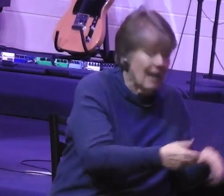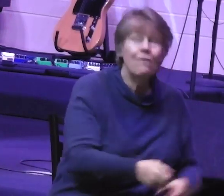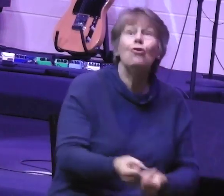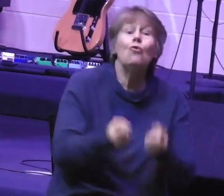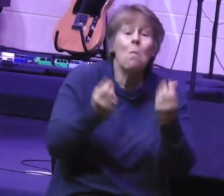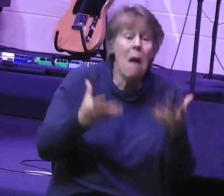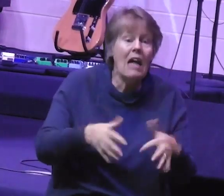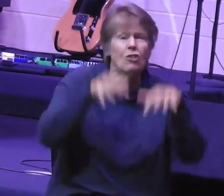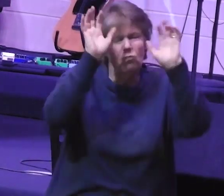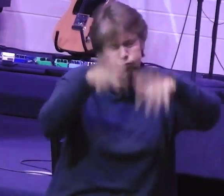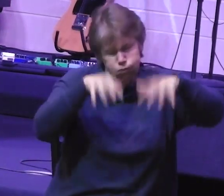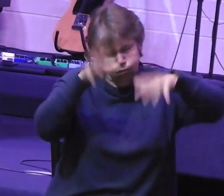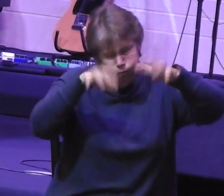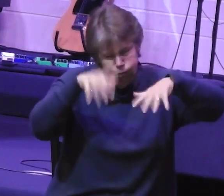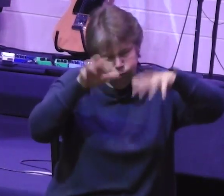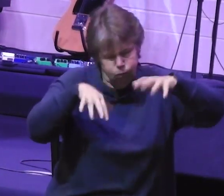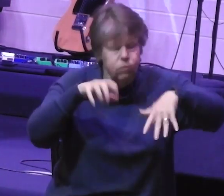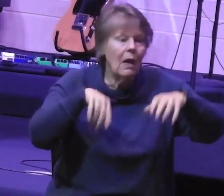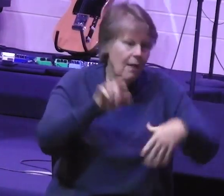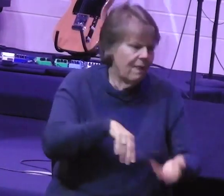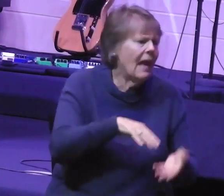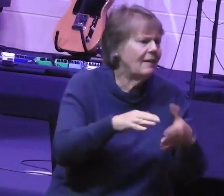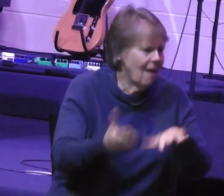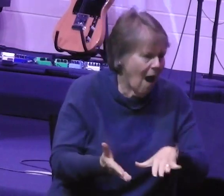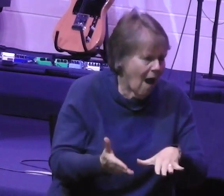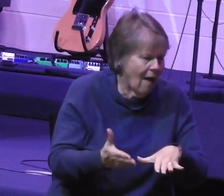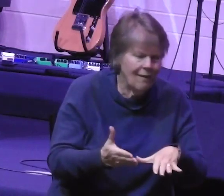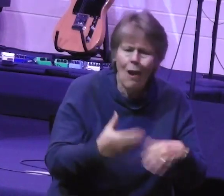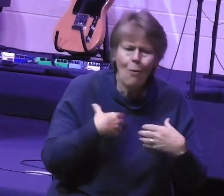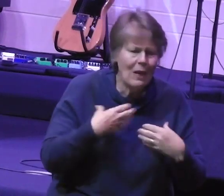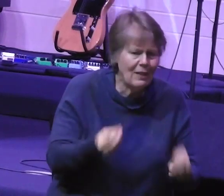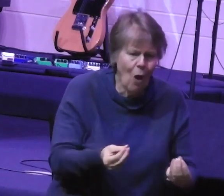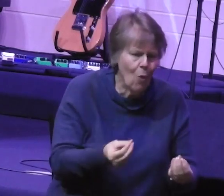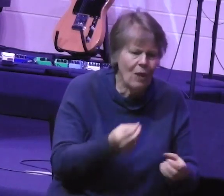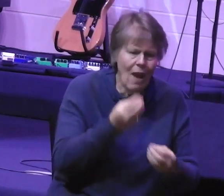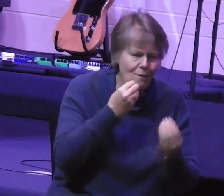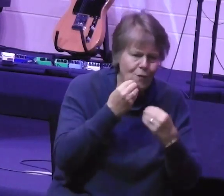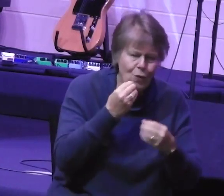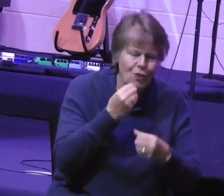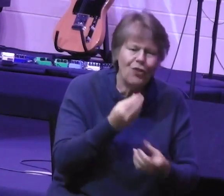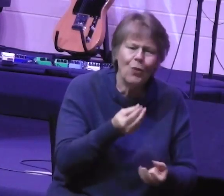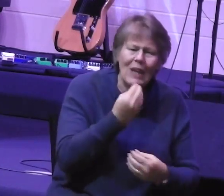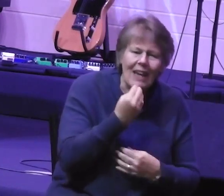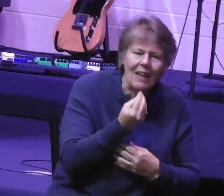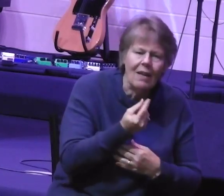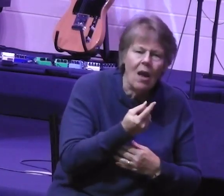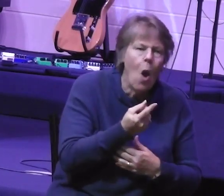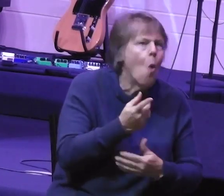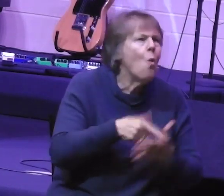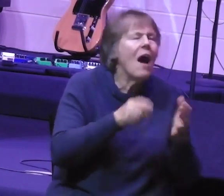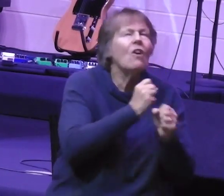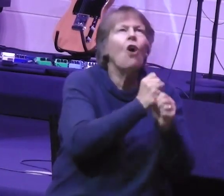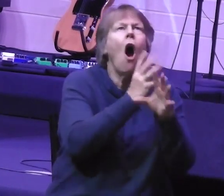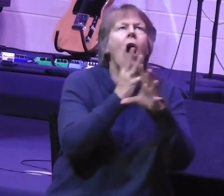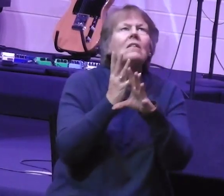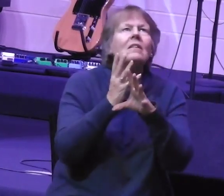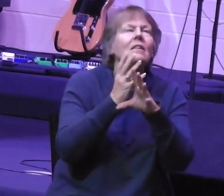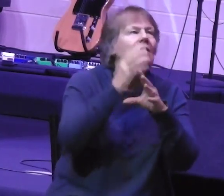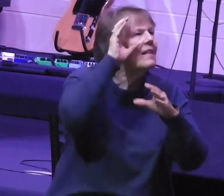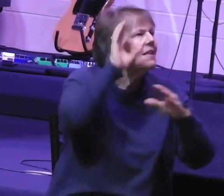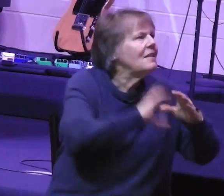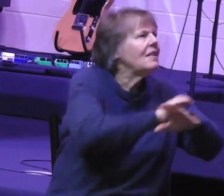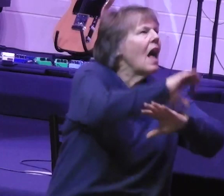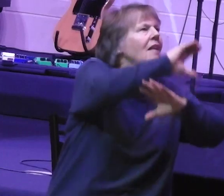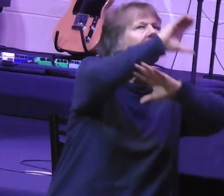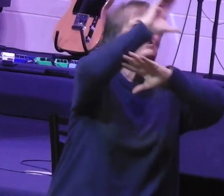we won't have enough to eat. And what causes all this? What causes the sun to shine? And what causes the rain to fall? And what do we do if it doesn't?